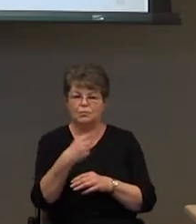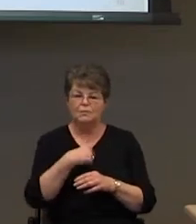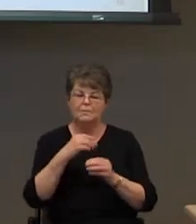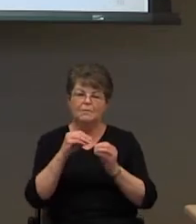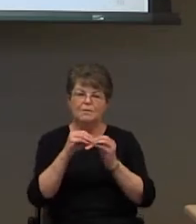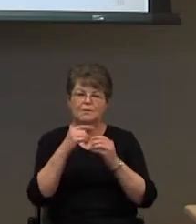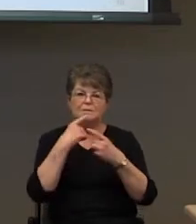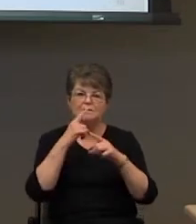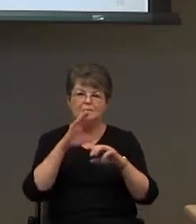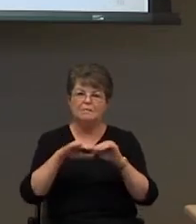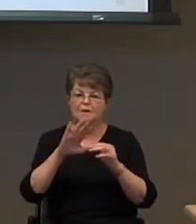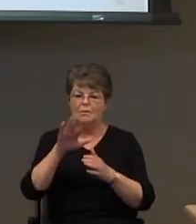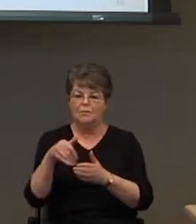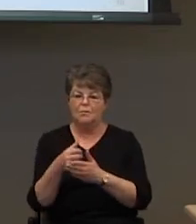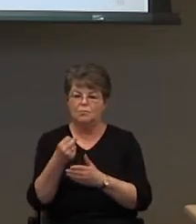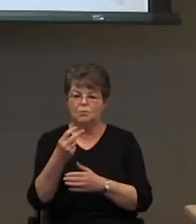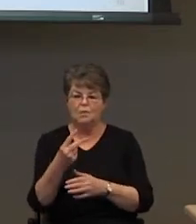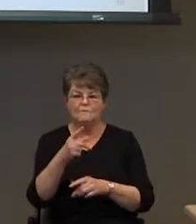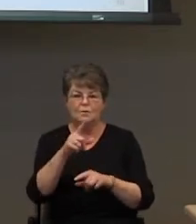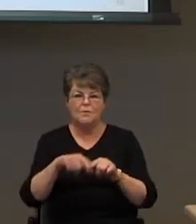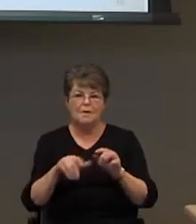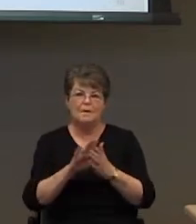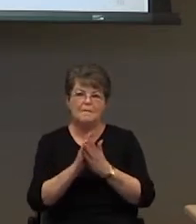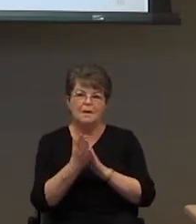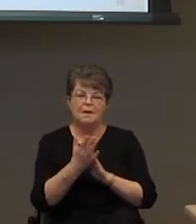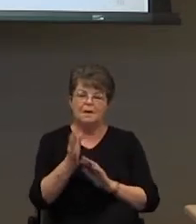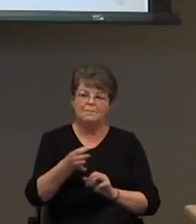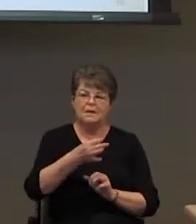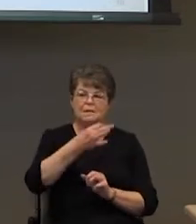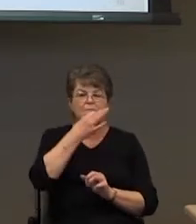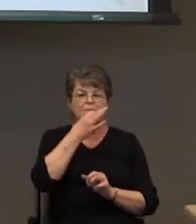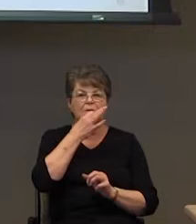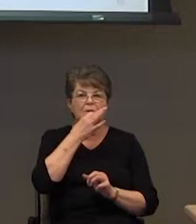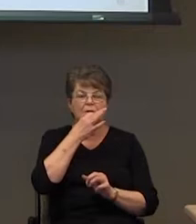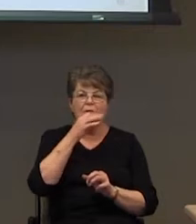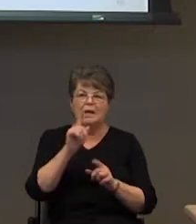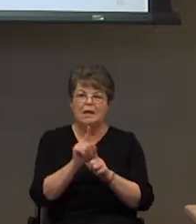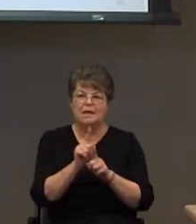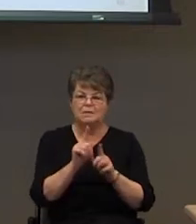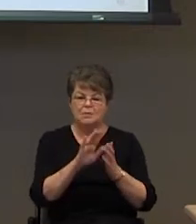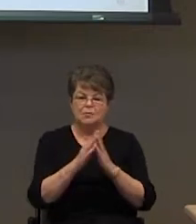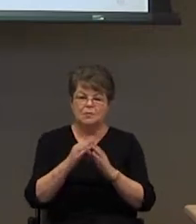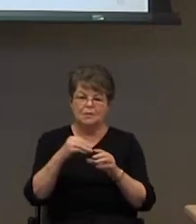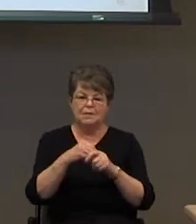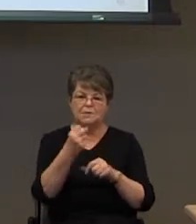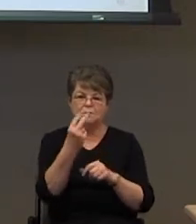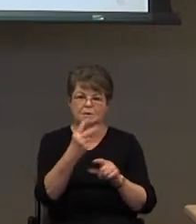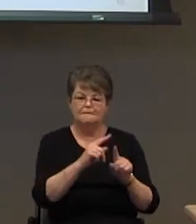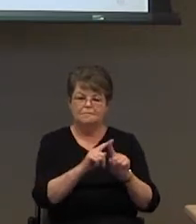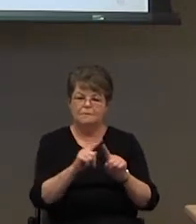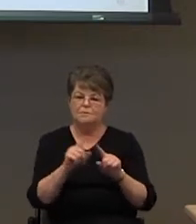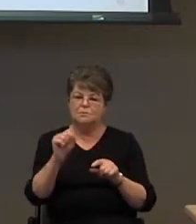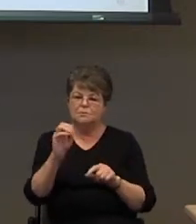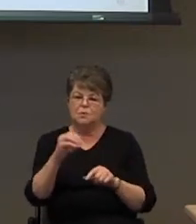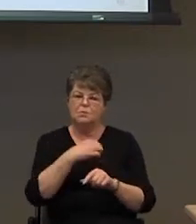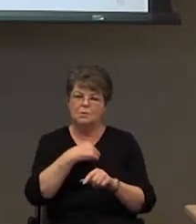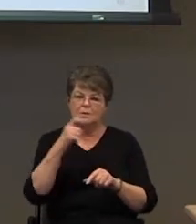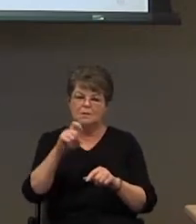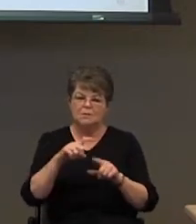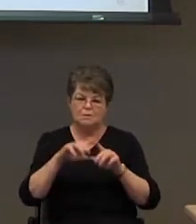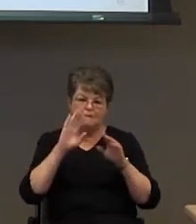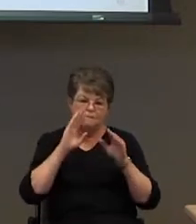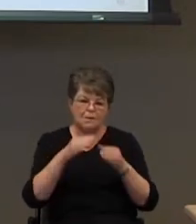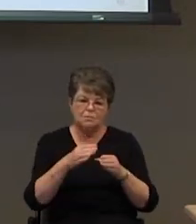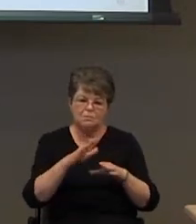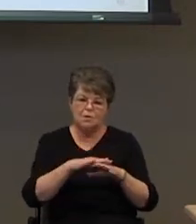12. Because you can't become an expert and you just don't have the bandwidth as a community to become expert in 12 different. So let's focus on the ones we think are going